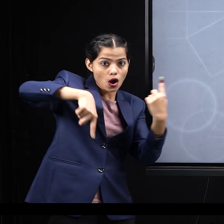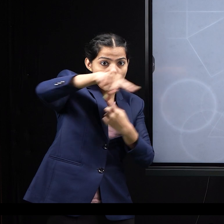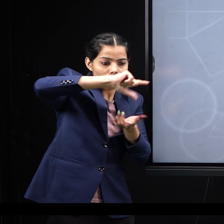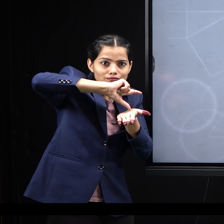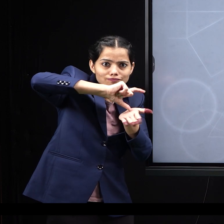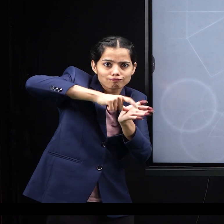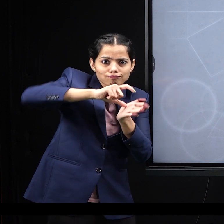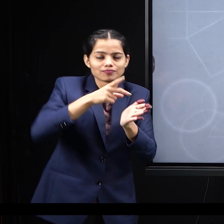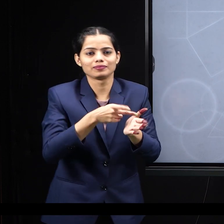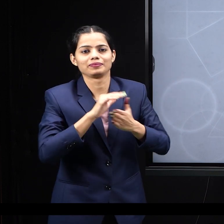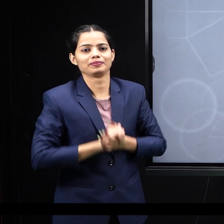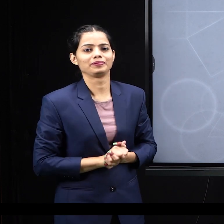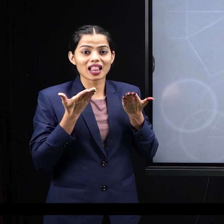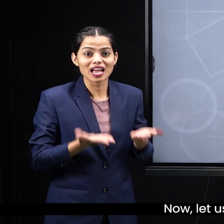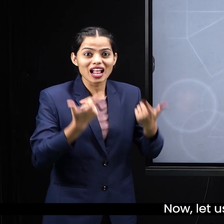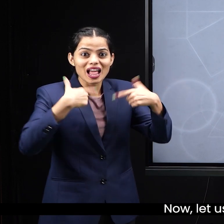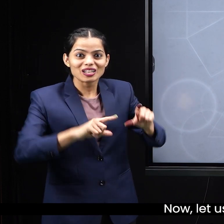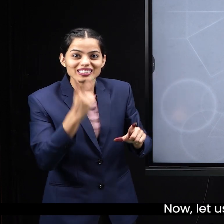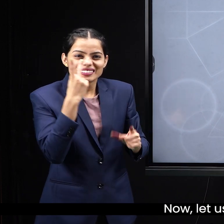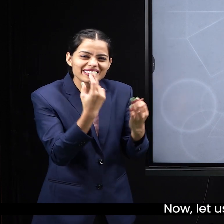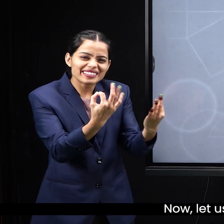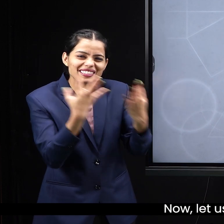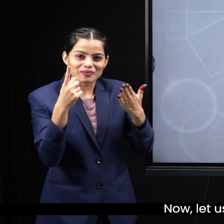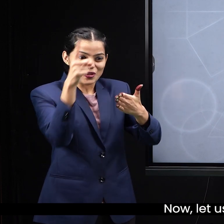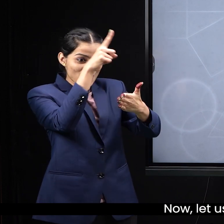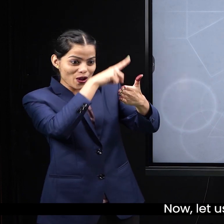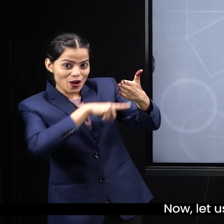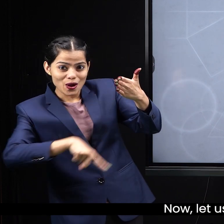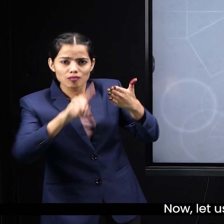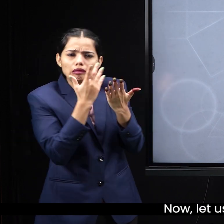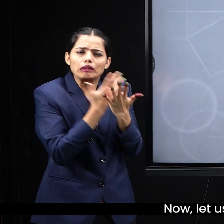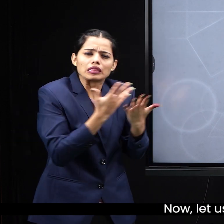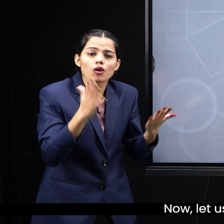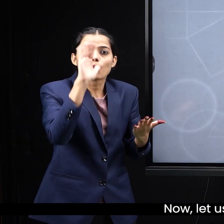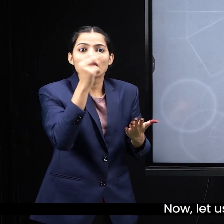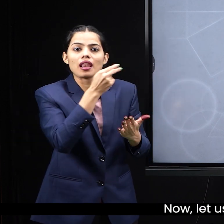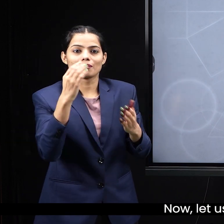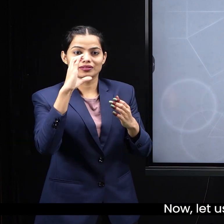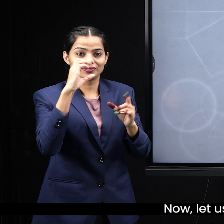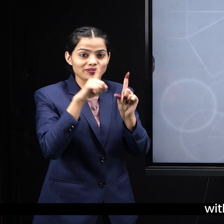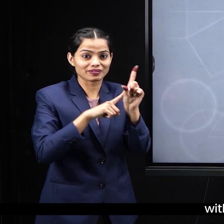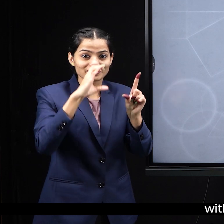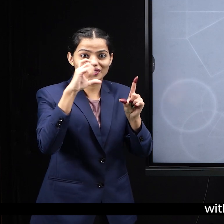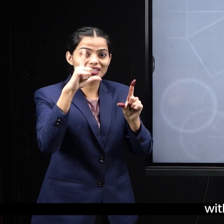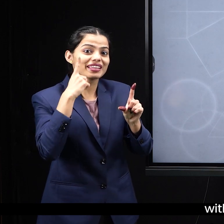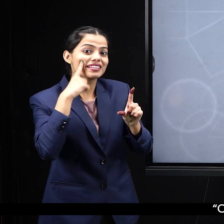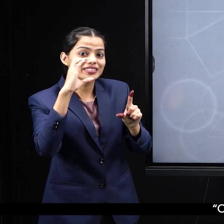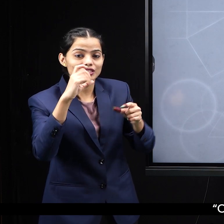circle geometry. Now, let us see a special quadrilateral with its properties called